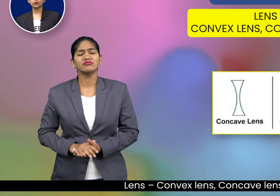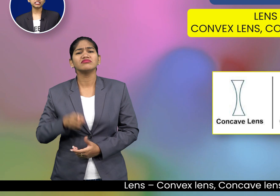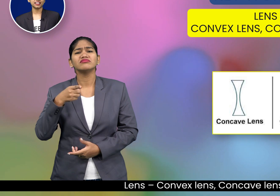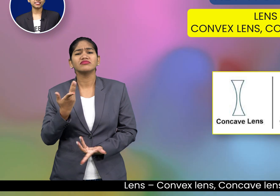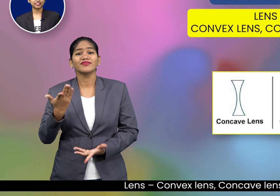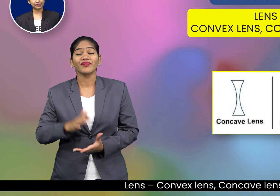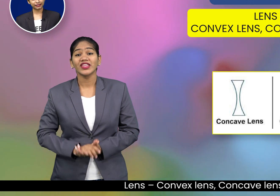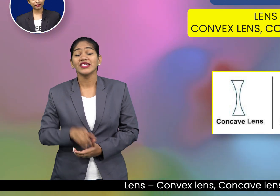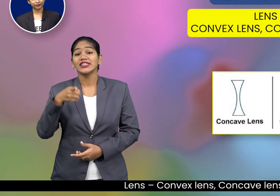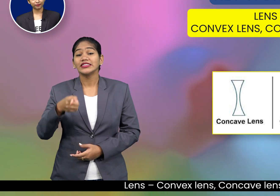convex lens,